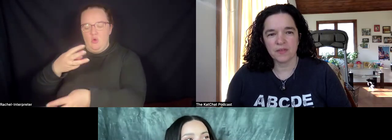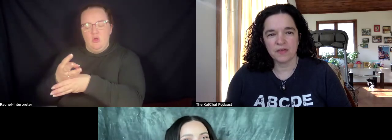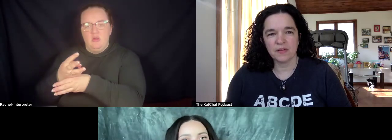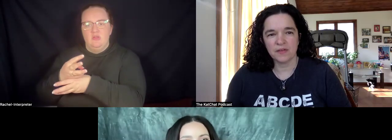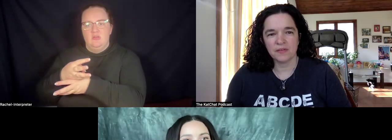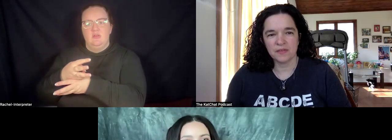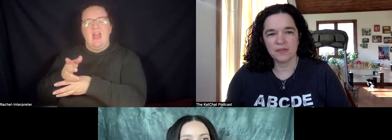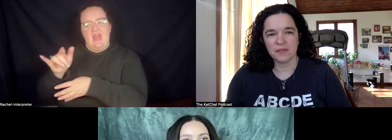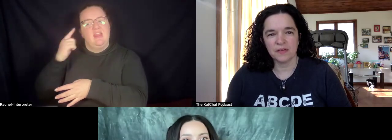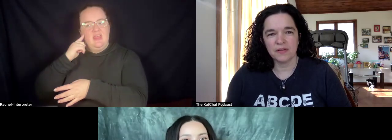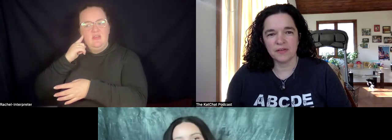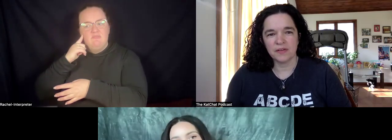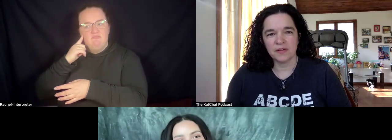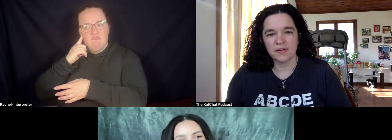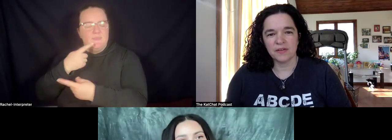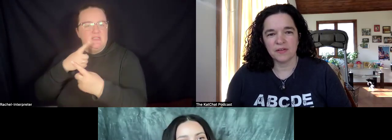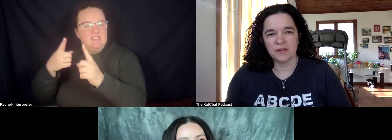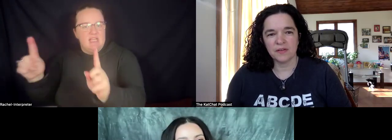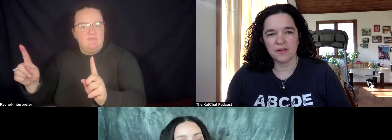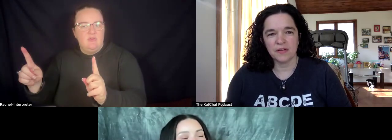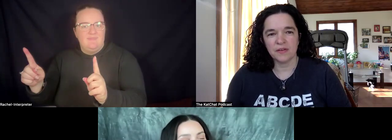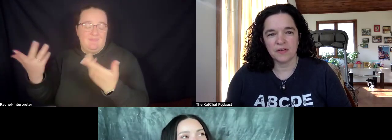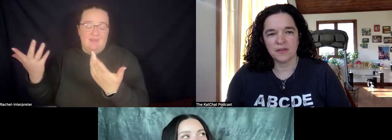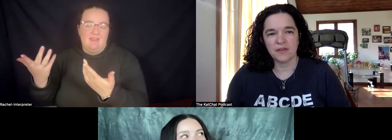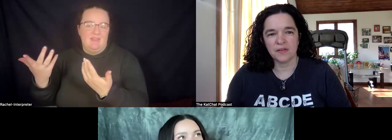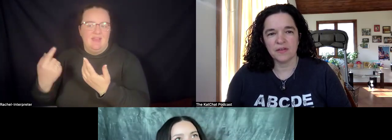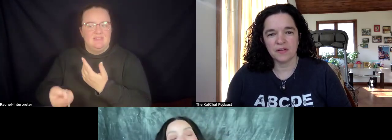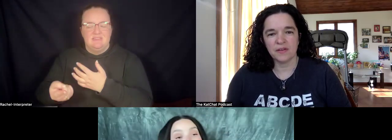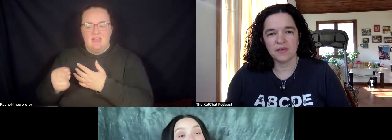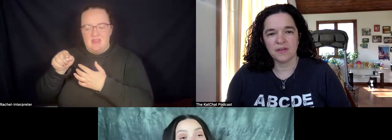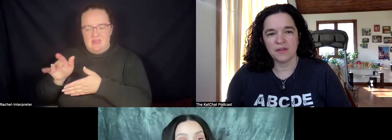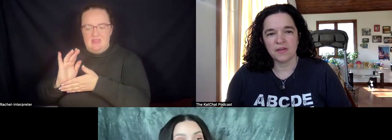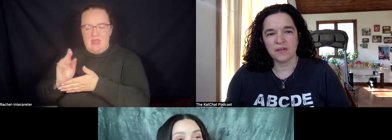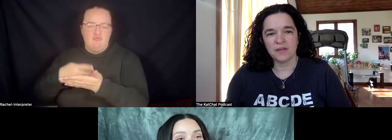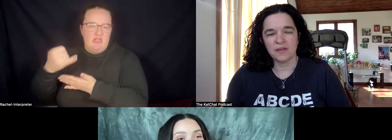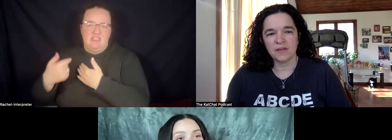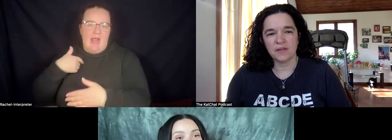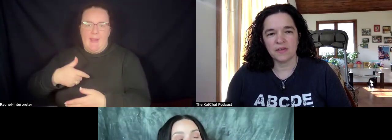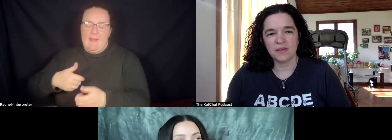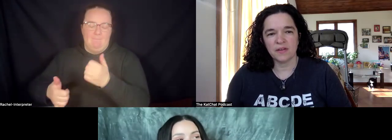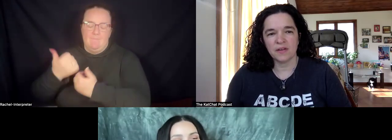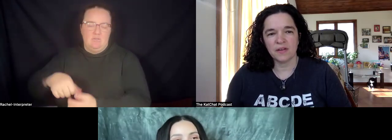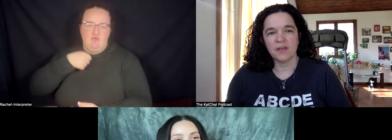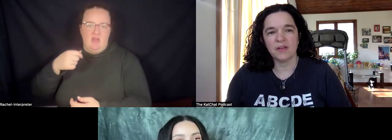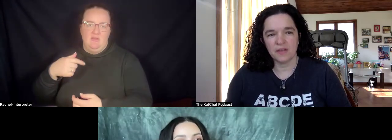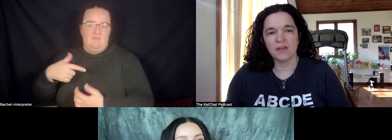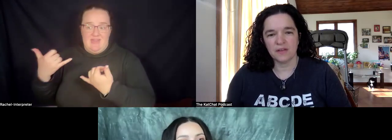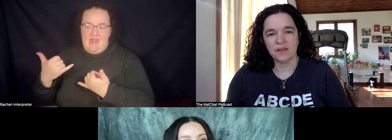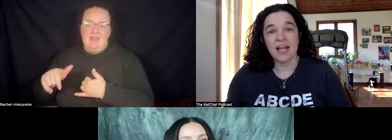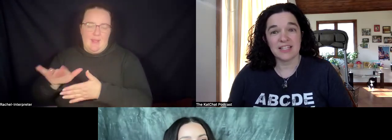it really paid off in the end because it ended up being it's the project I'm most proud of to this day is that